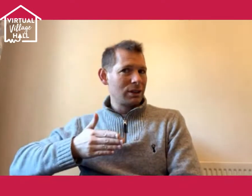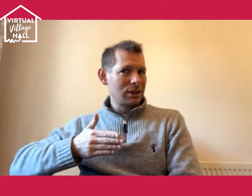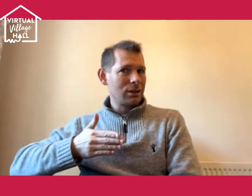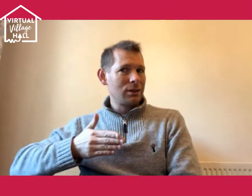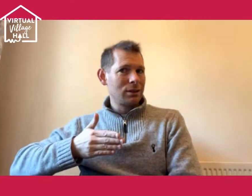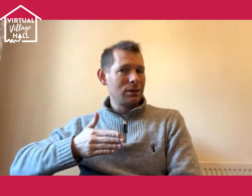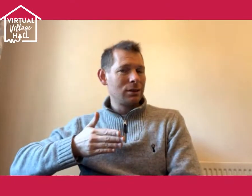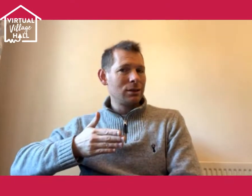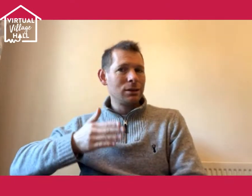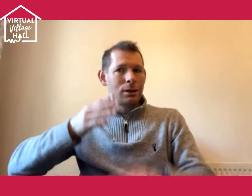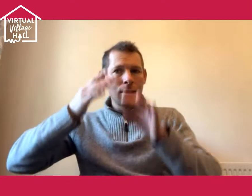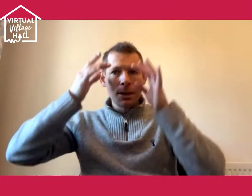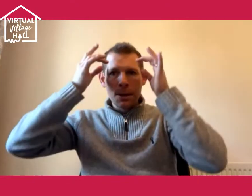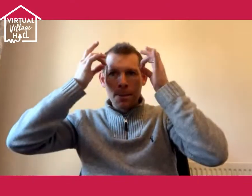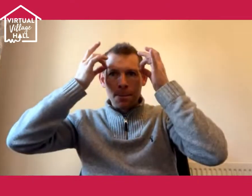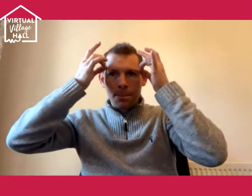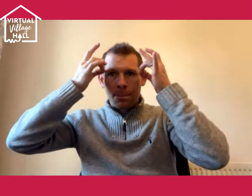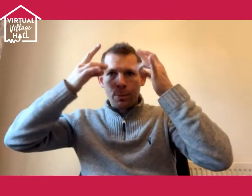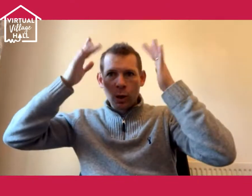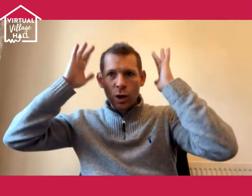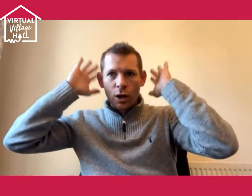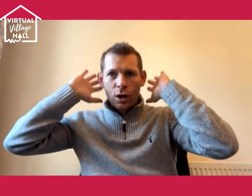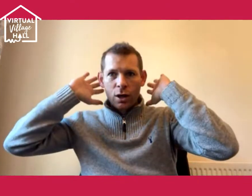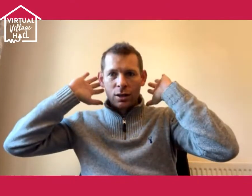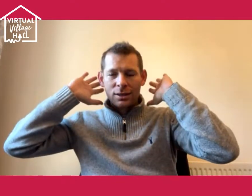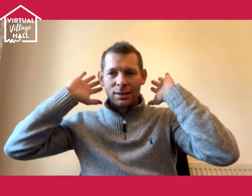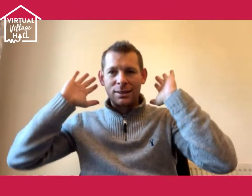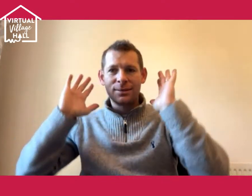and straight and blonde.